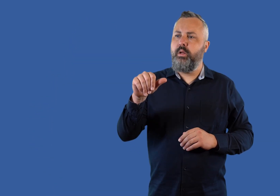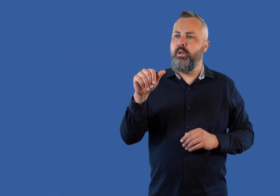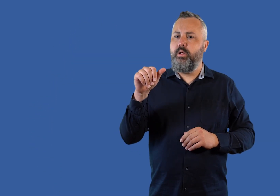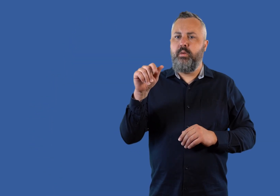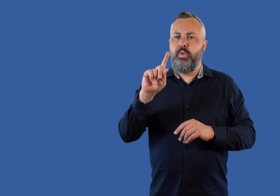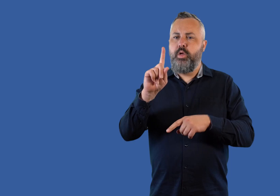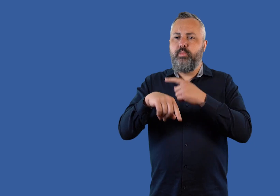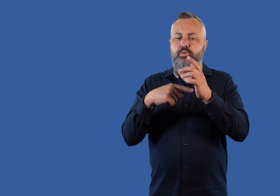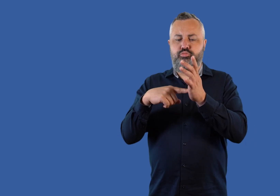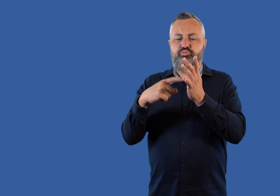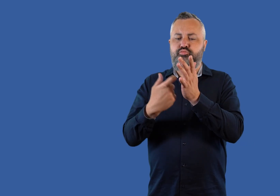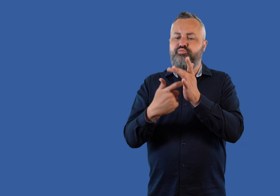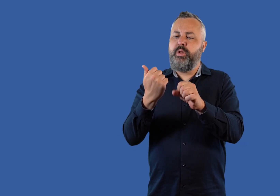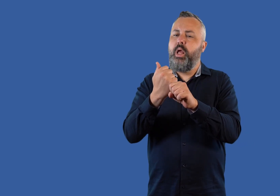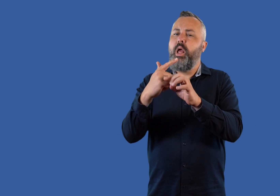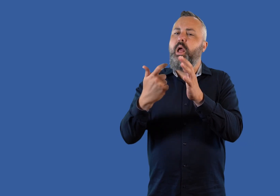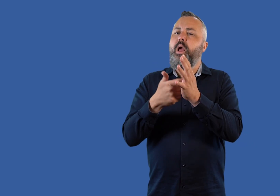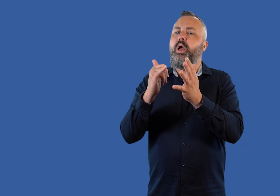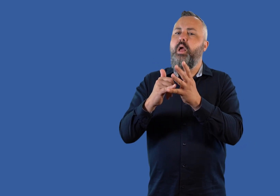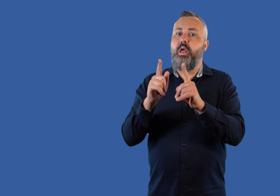Right. So what about triggers?